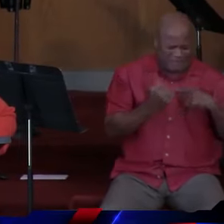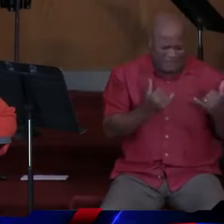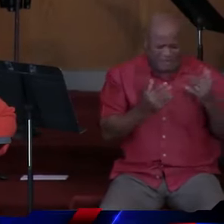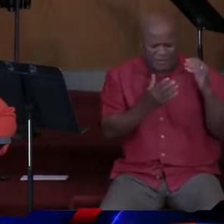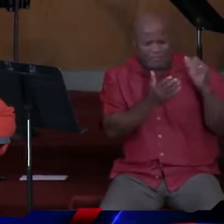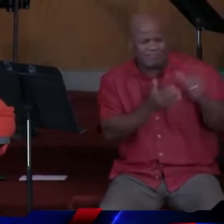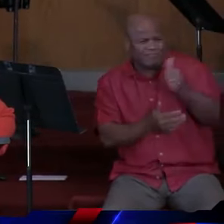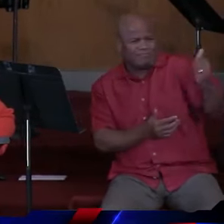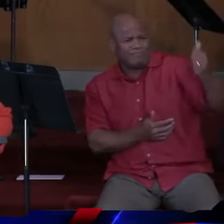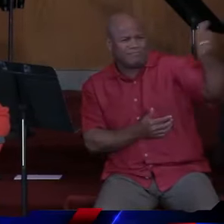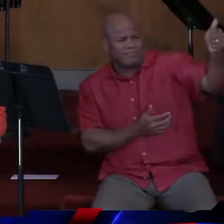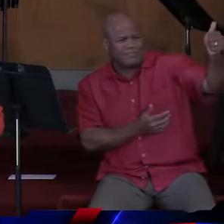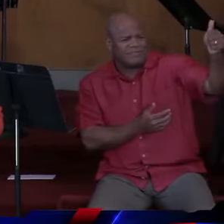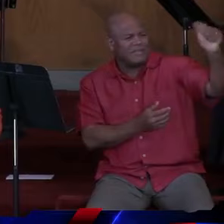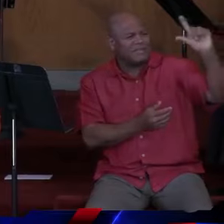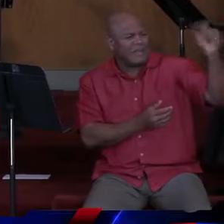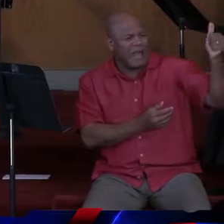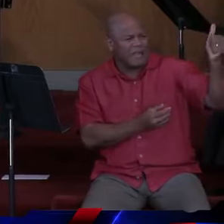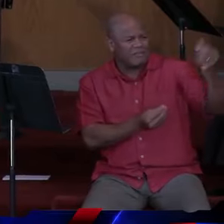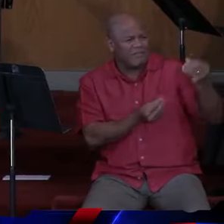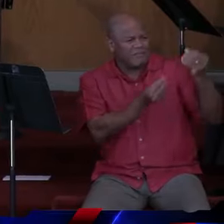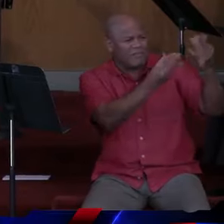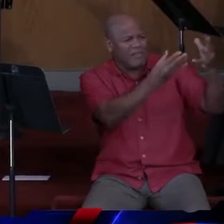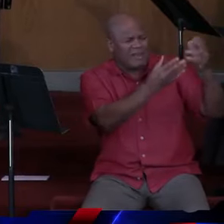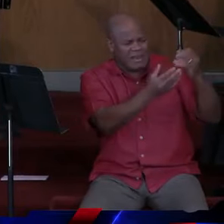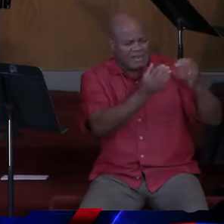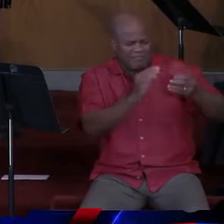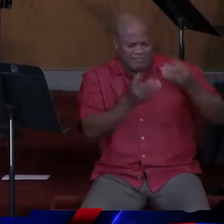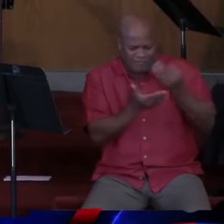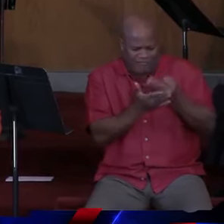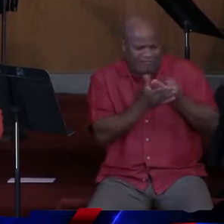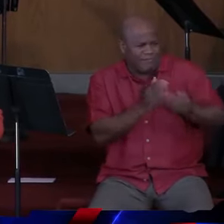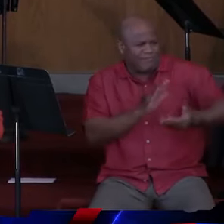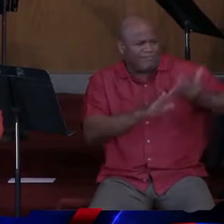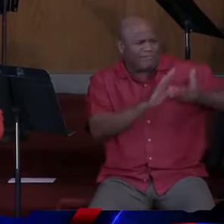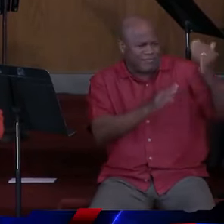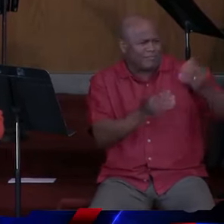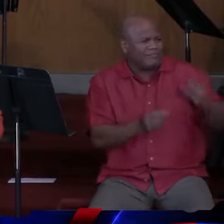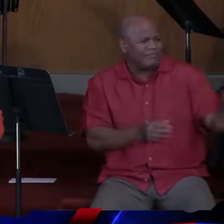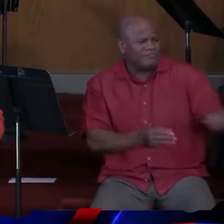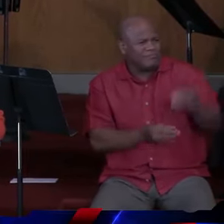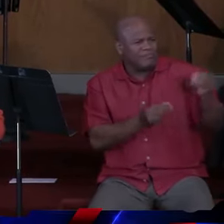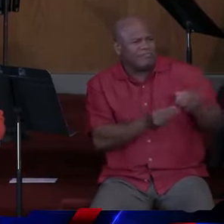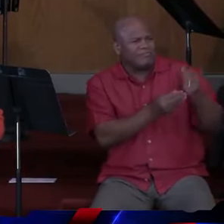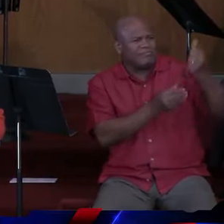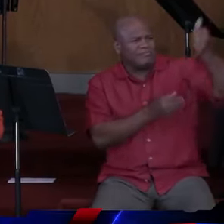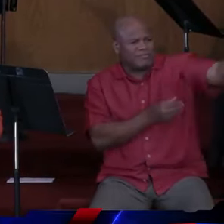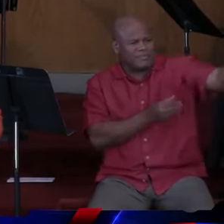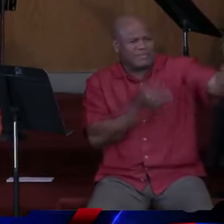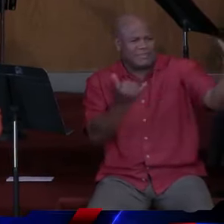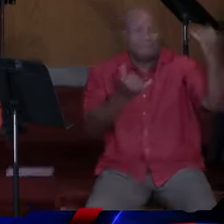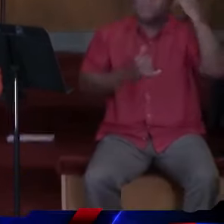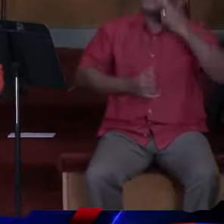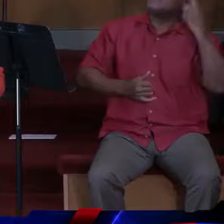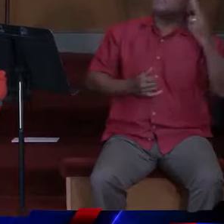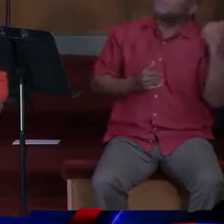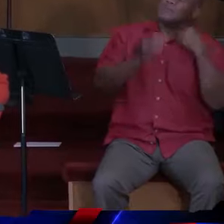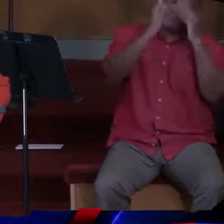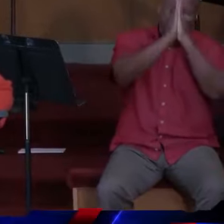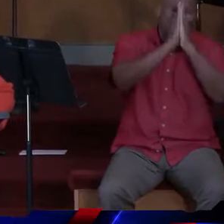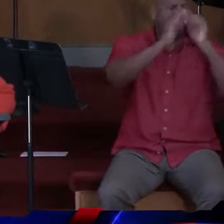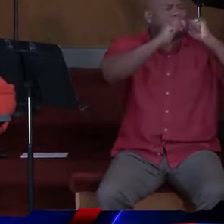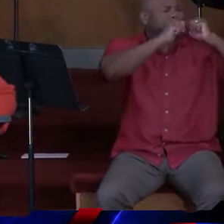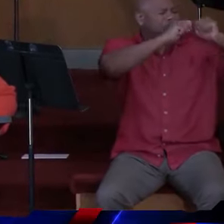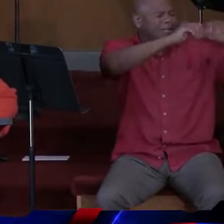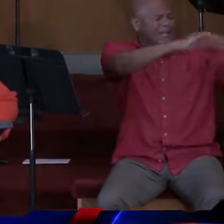consecrated our offering and our tithe and our capital campaign, God, as we've set it apart and consecrated it for this reason, we pray